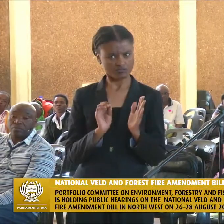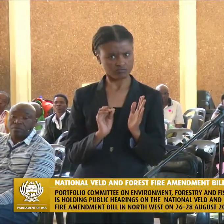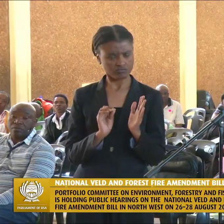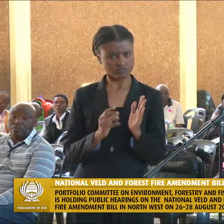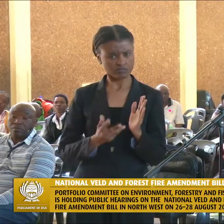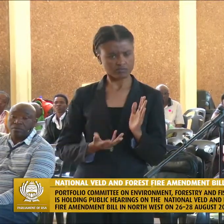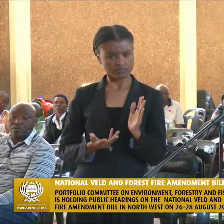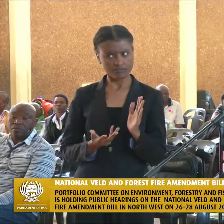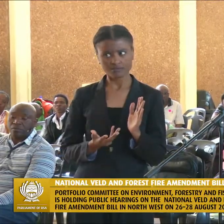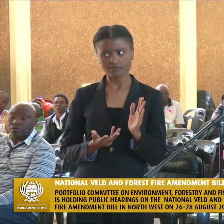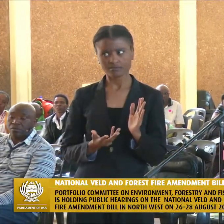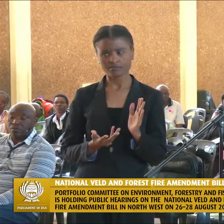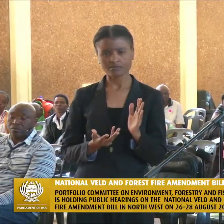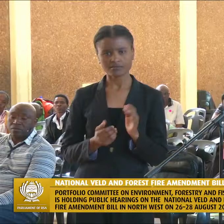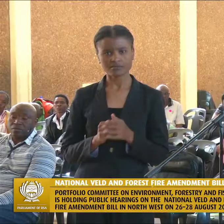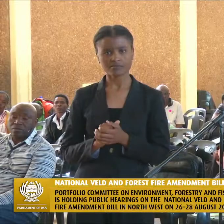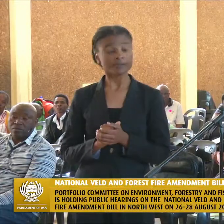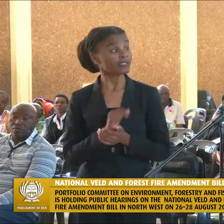foreign